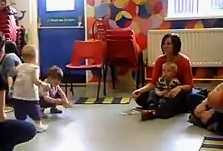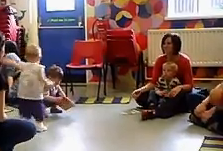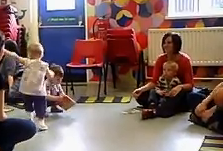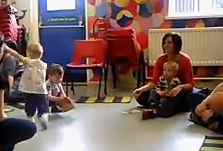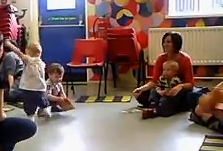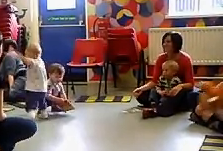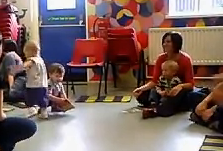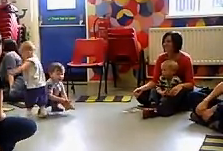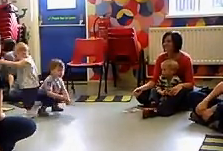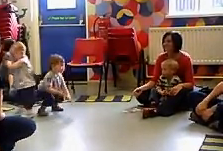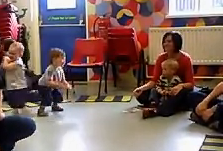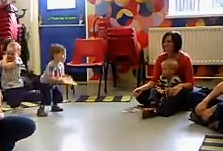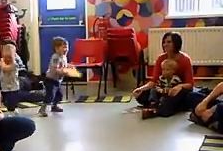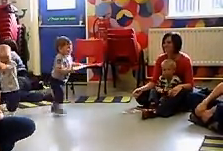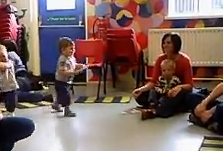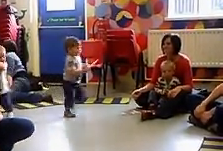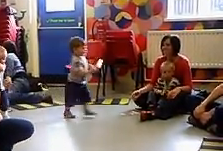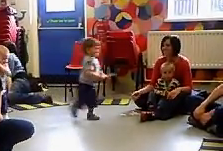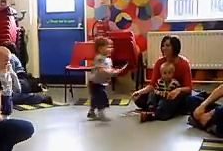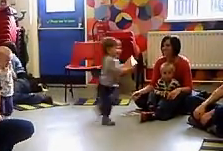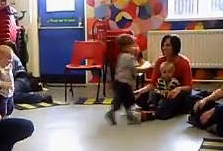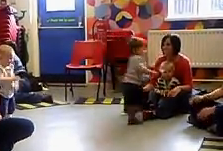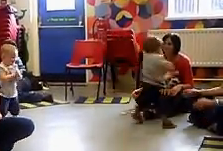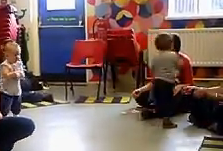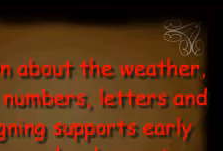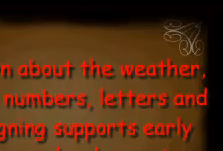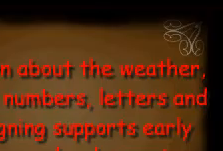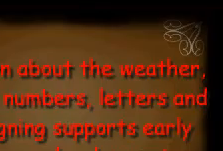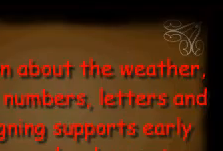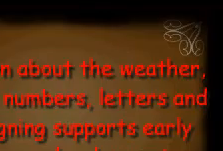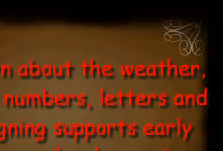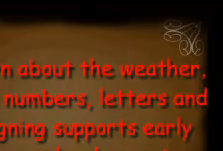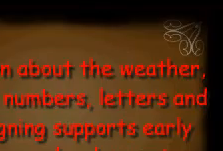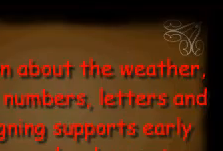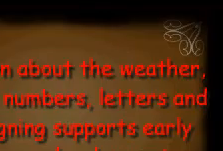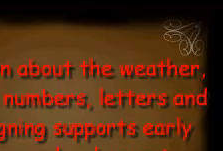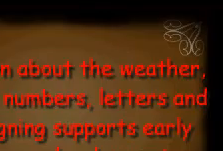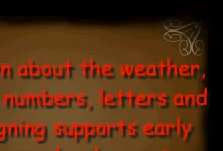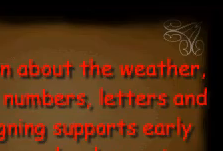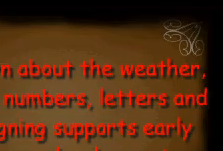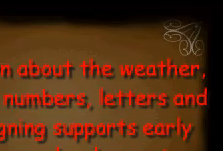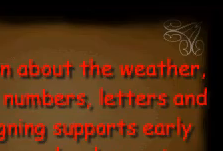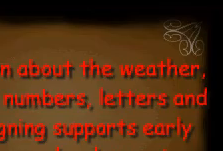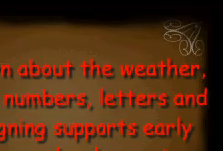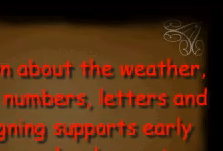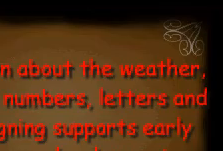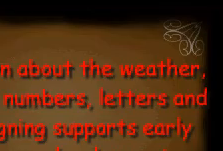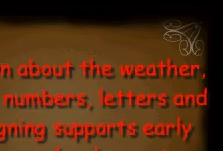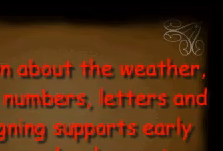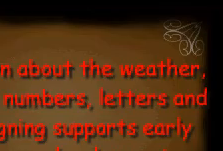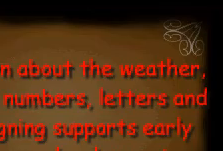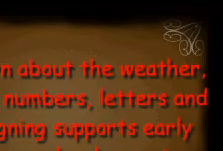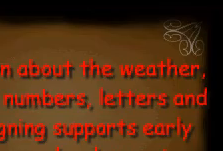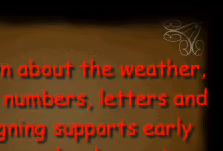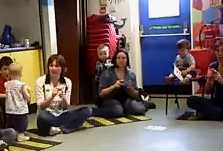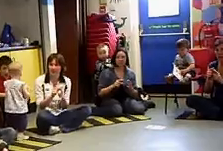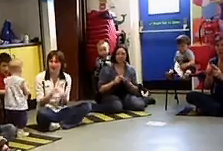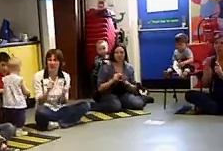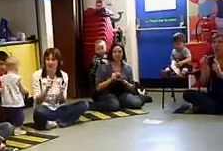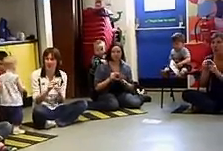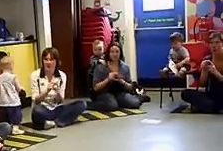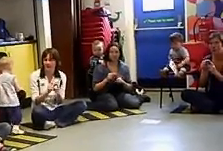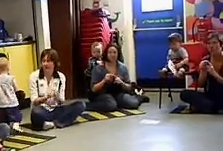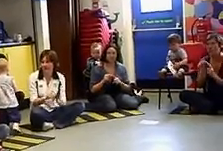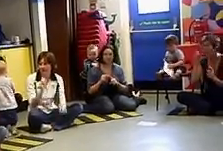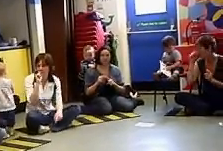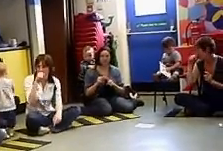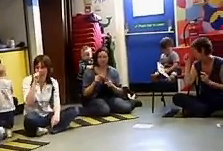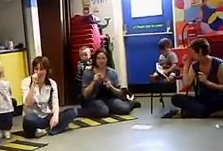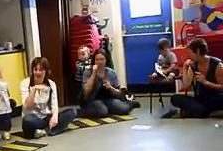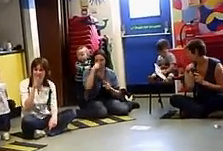have